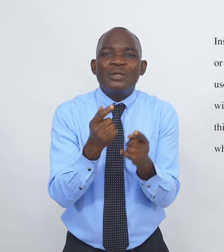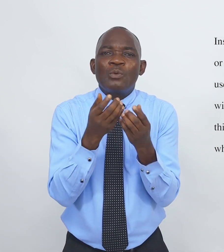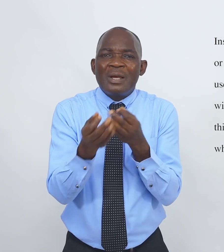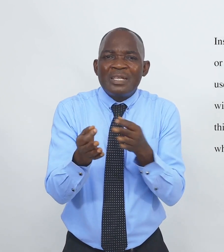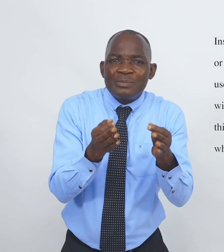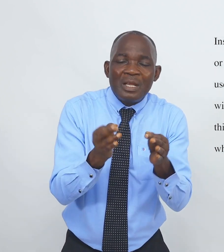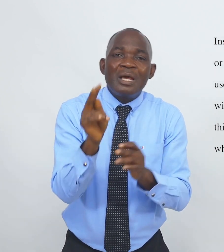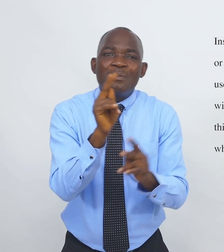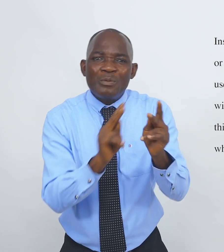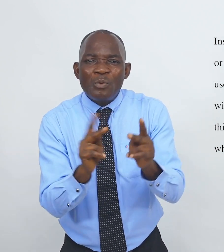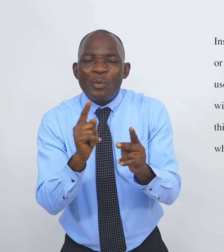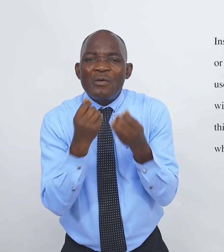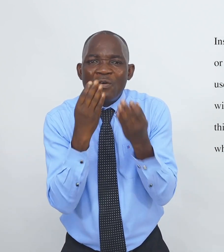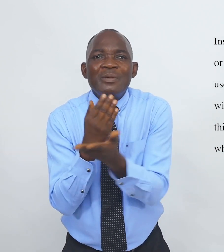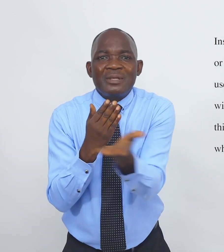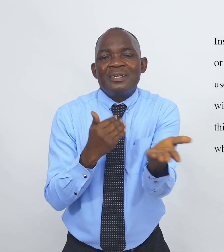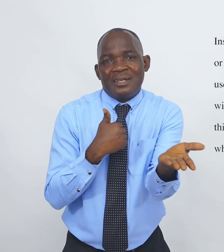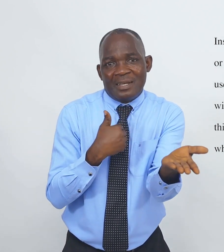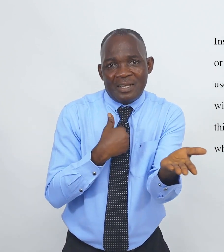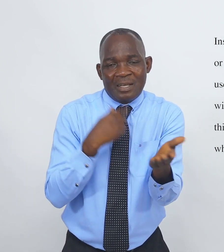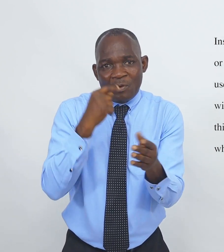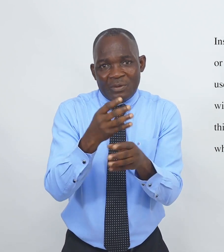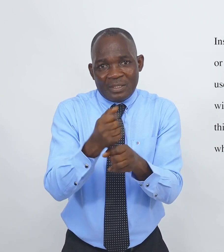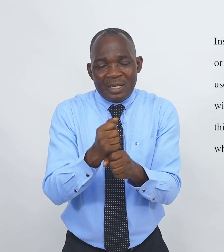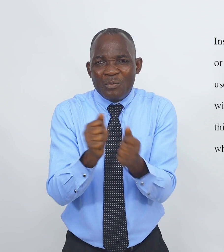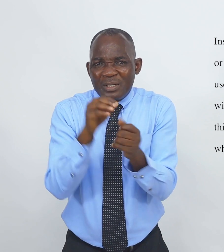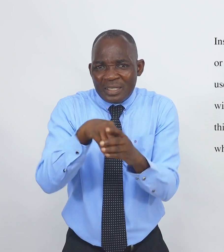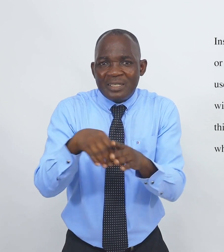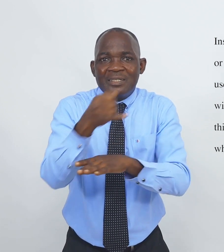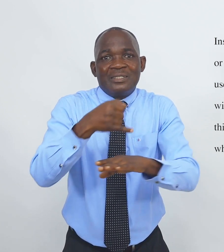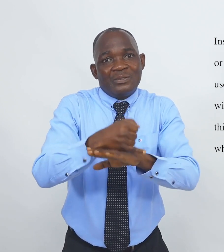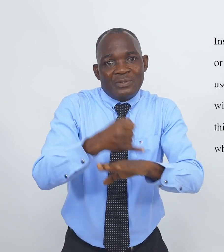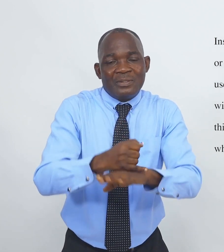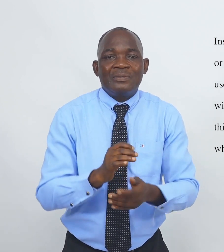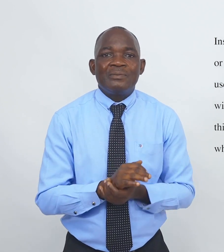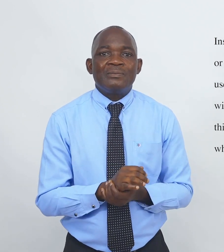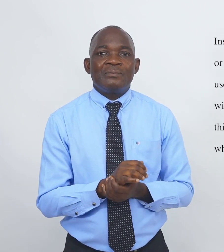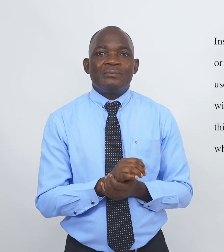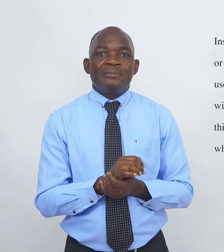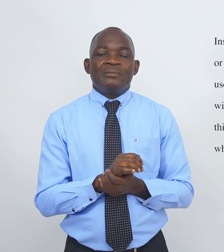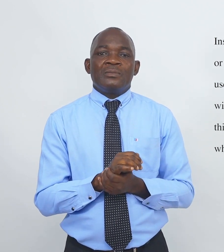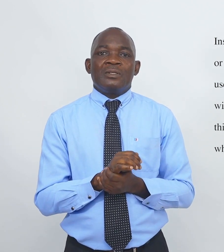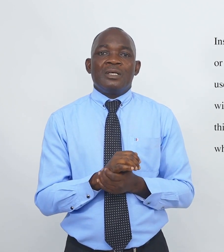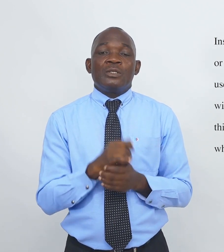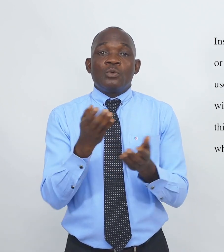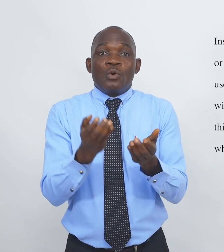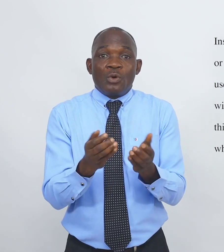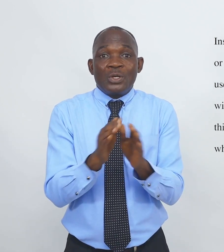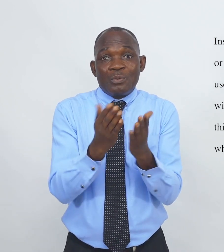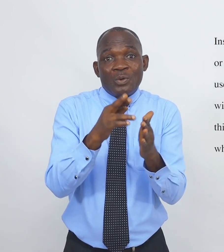point users to the information available for access within this institution. A request for a copy